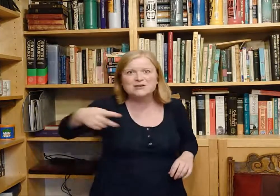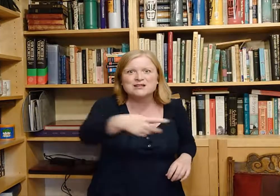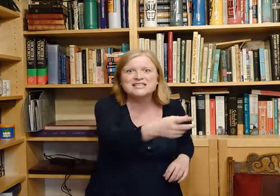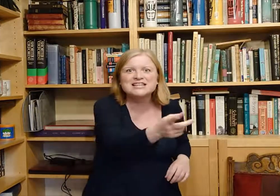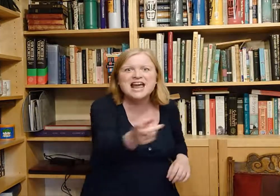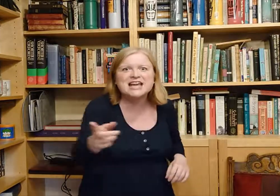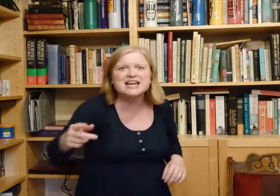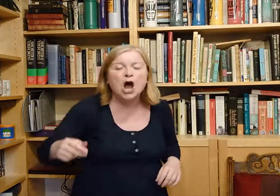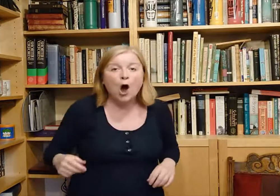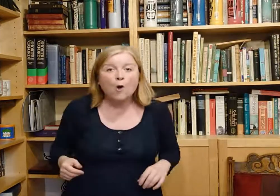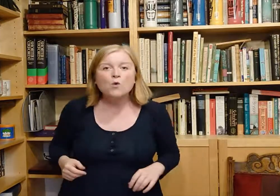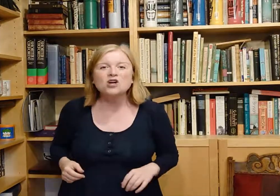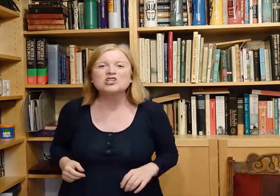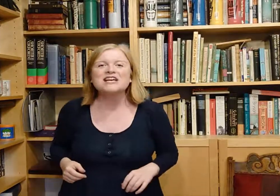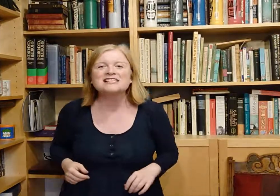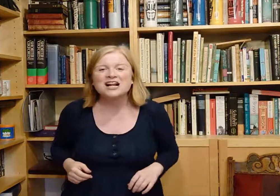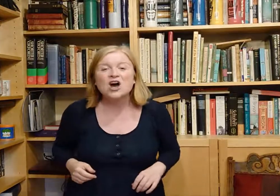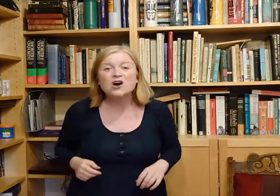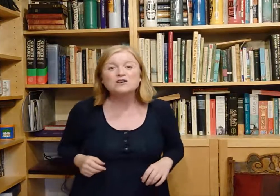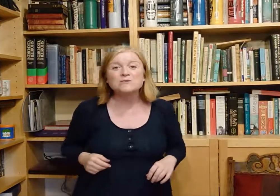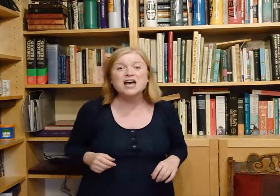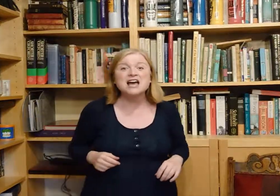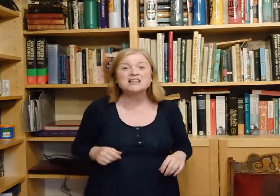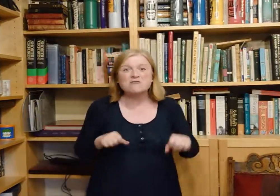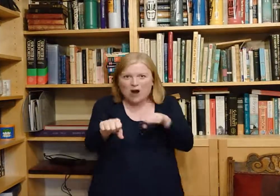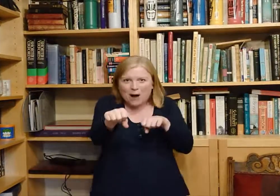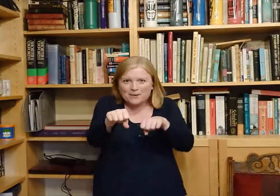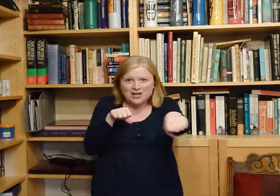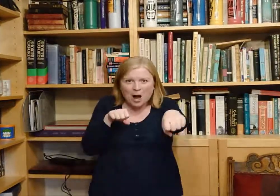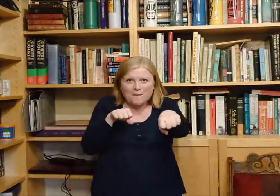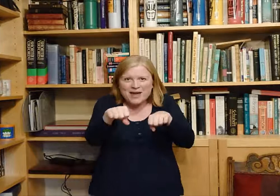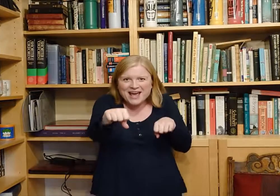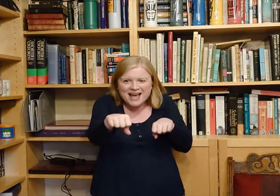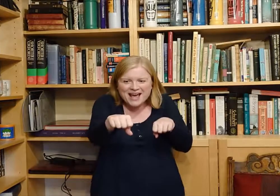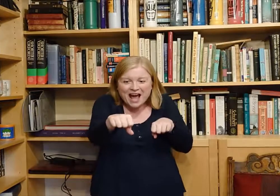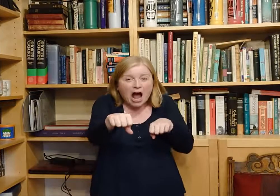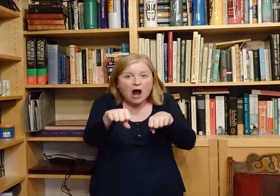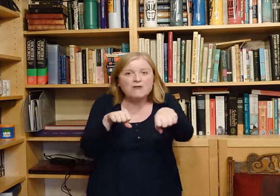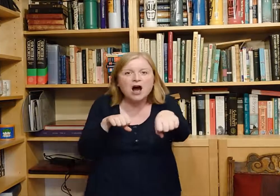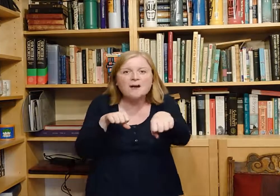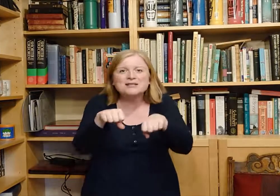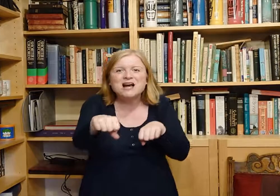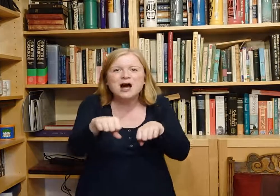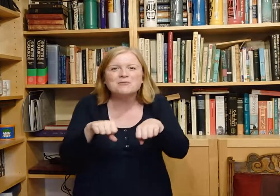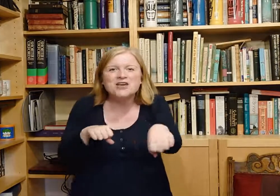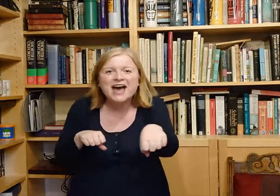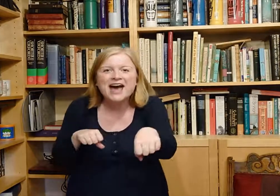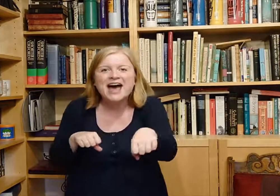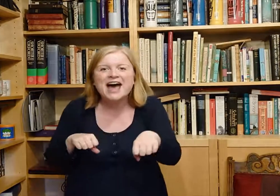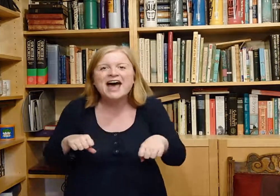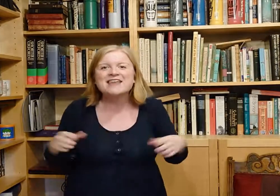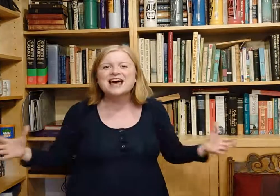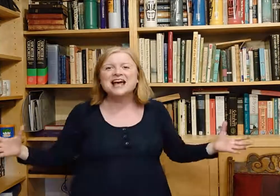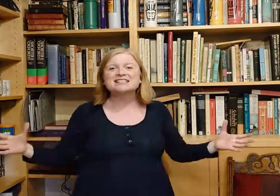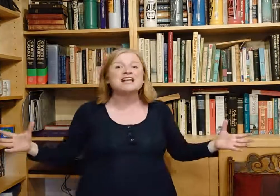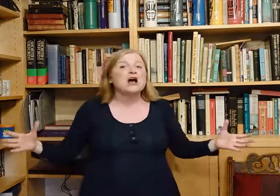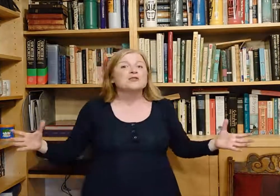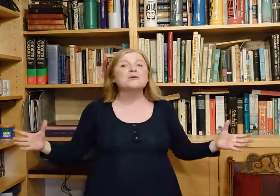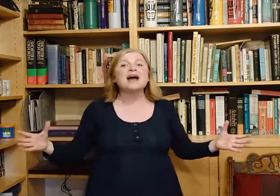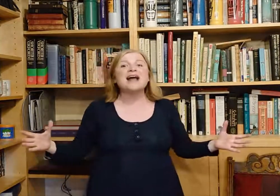slithery snake washing his clothes with a rubber dub here, a rubber dub there. That's the way